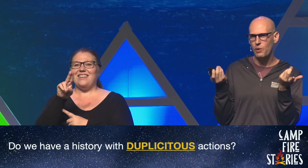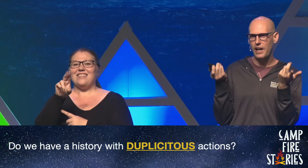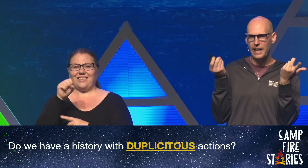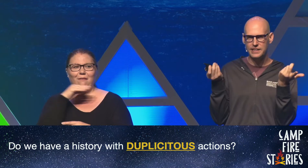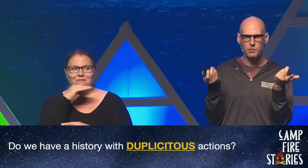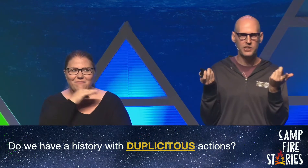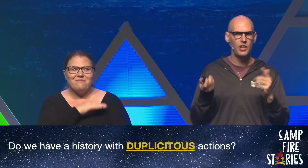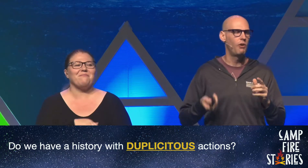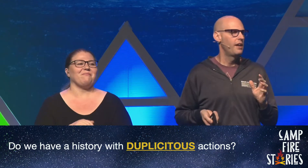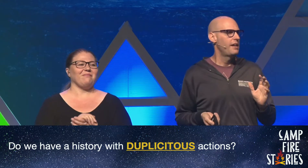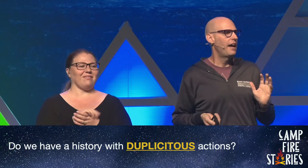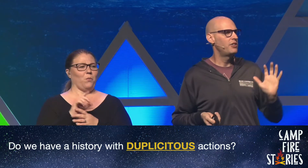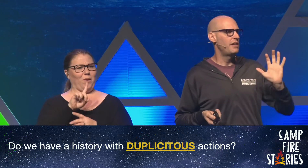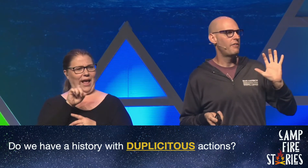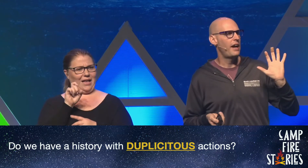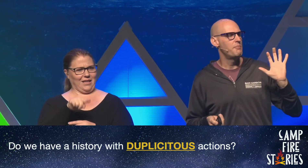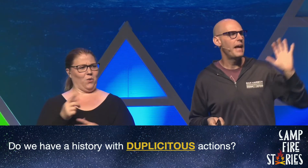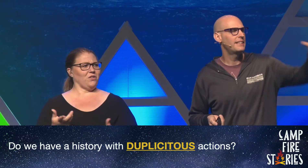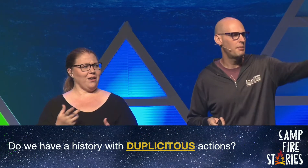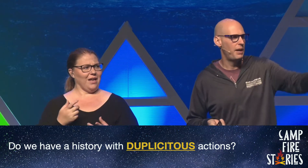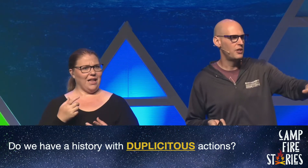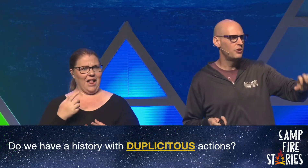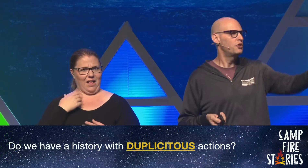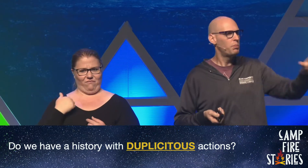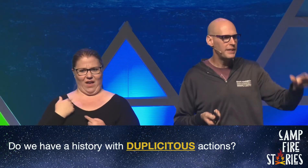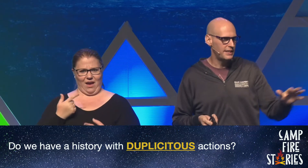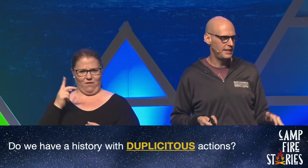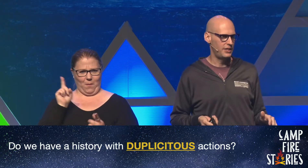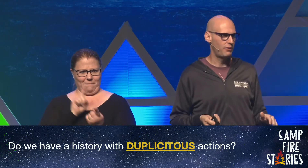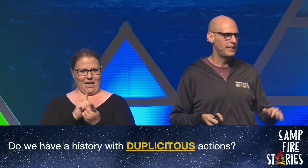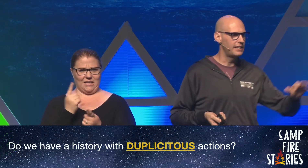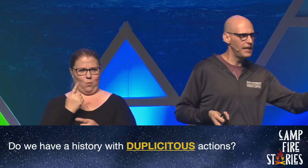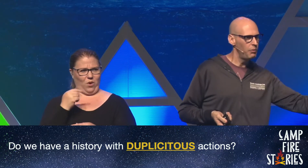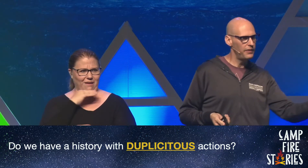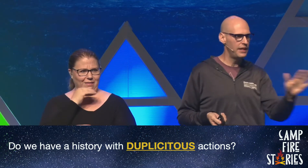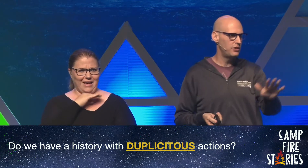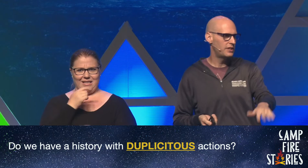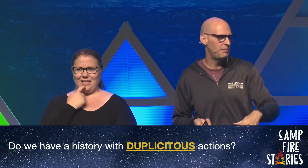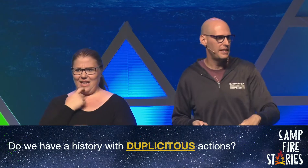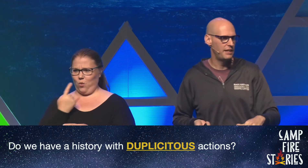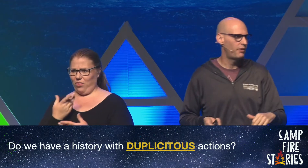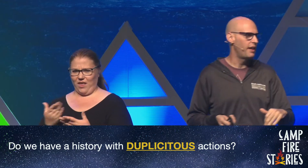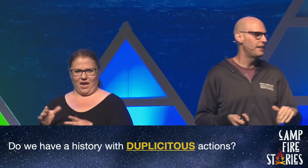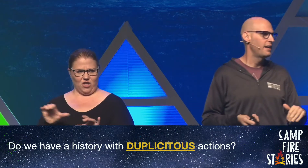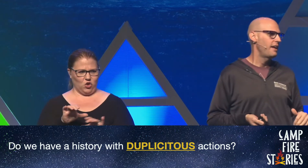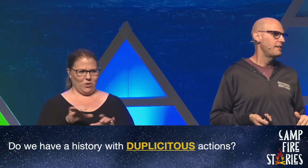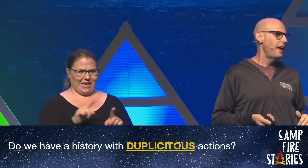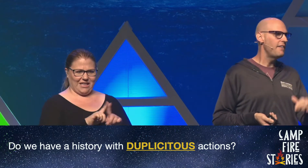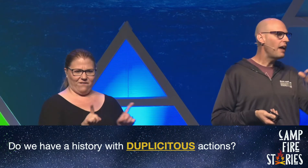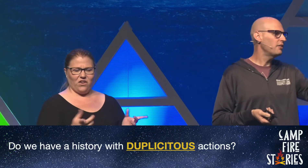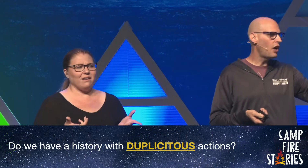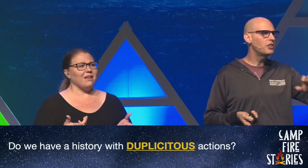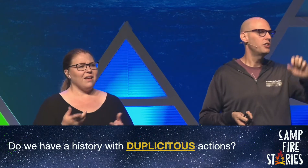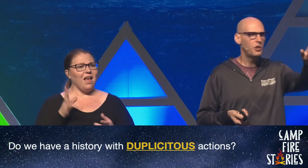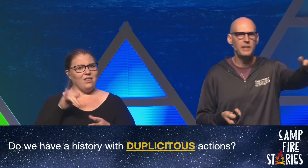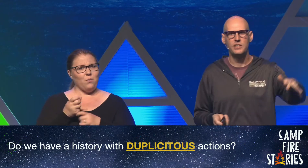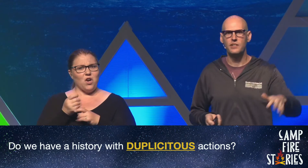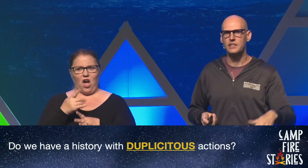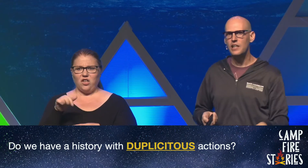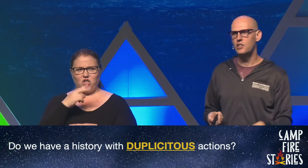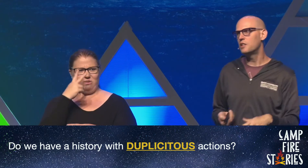think when I ask that question, have I met somebody who's duplicitous, right? They say one thing, do something different. And that'll cause